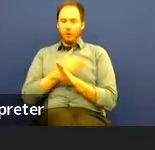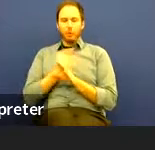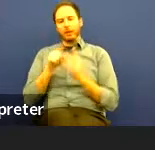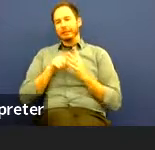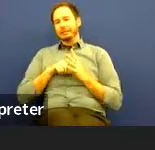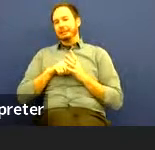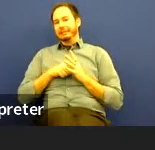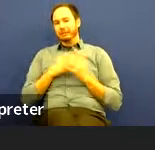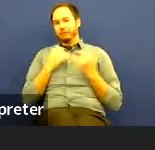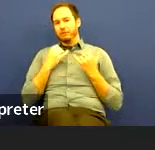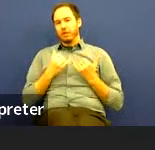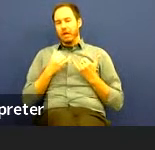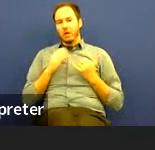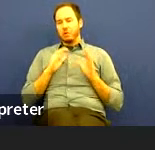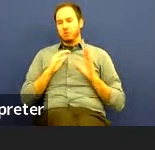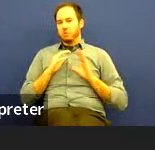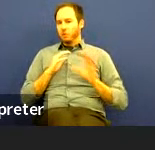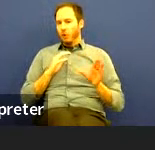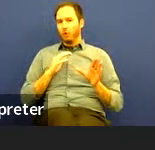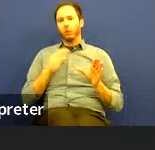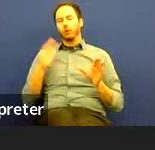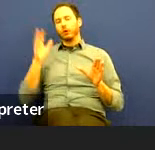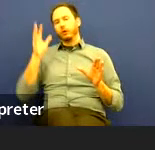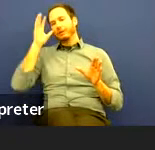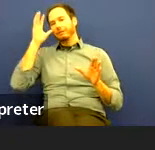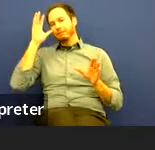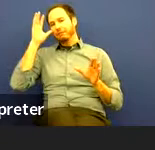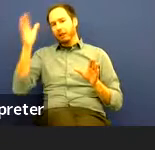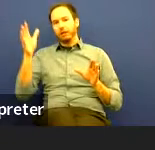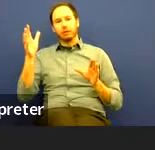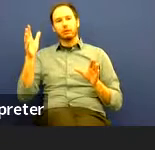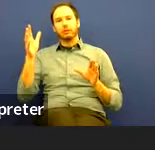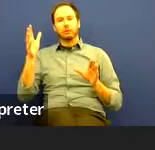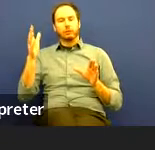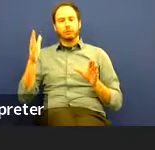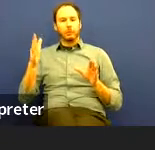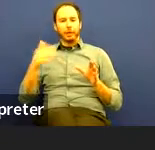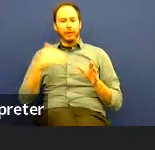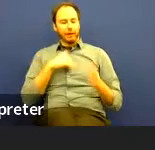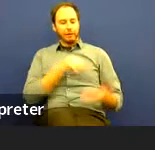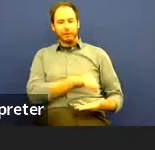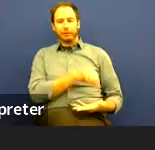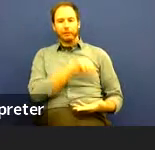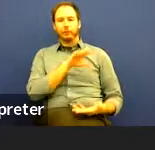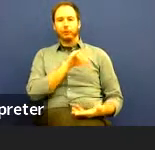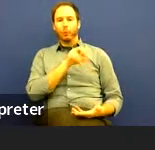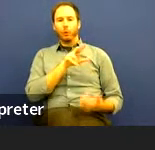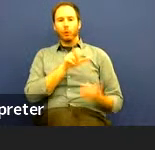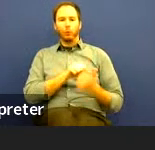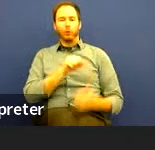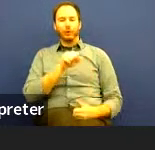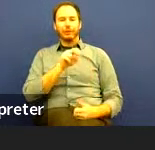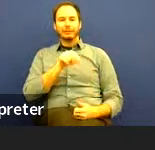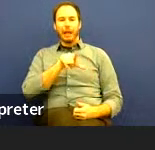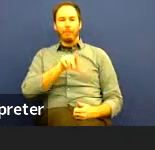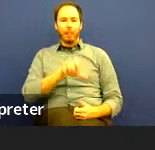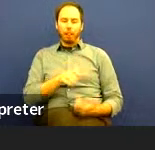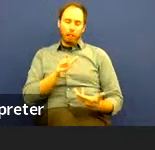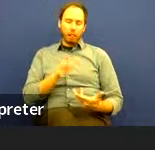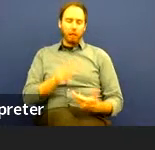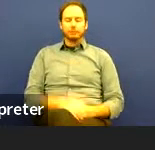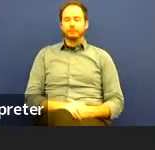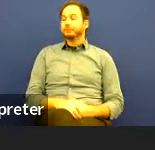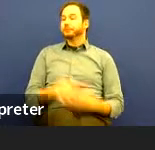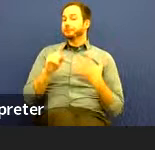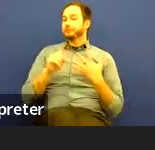initially, no, maybe 1 cooler of Snapples or something. So if you